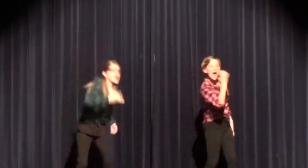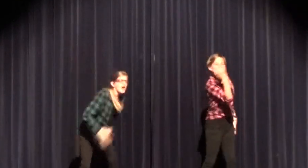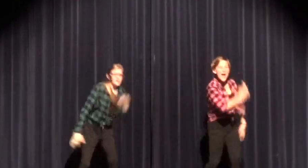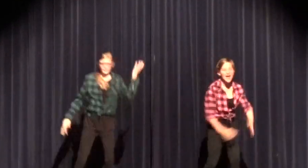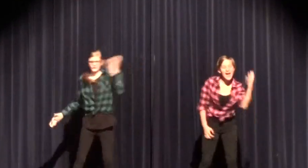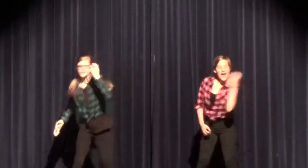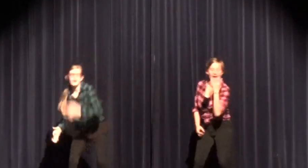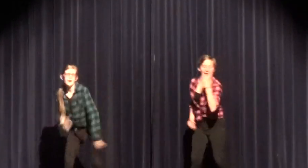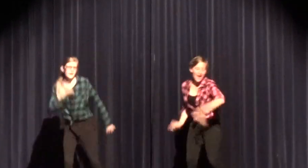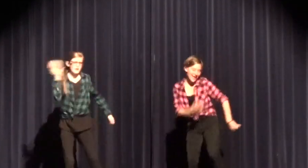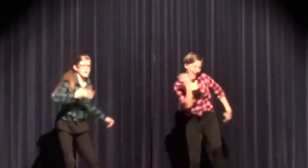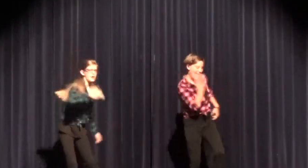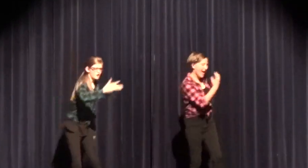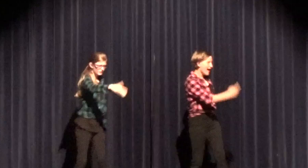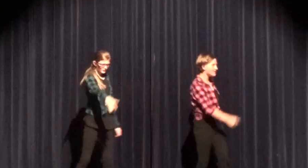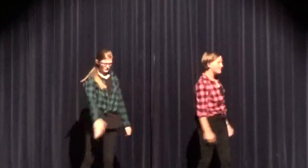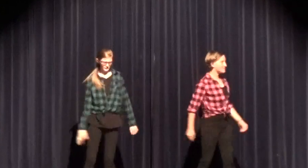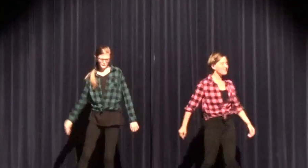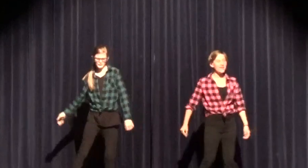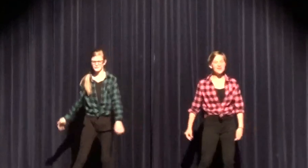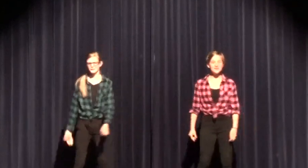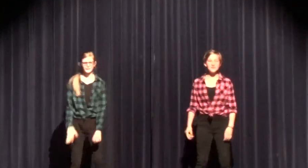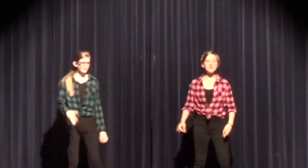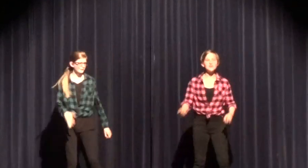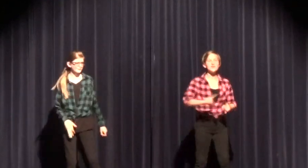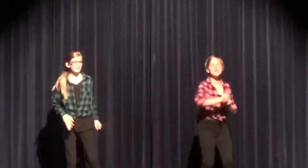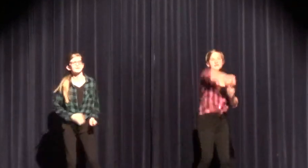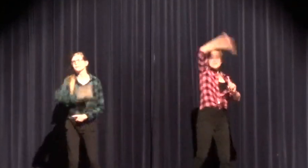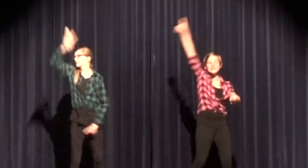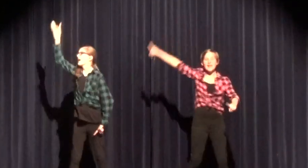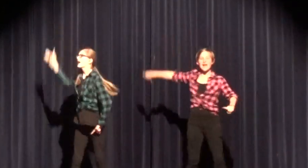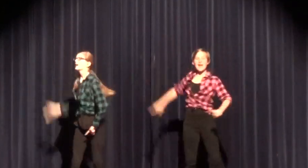oh, oh, oh, as you should've got to scale